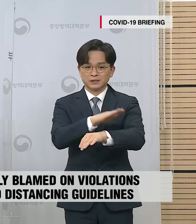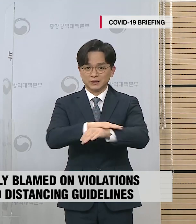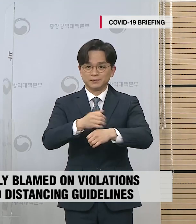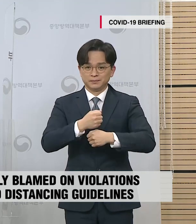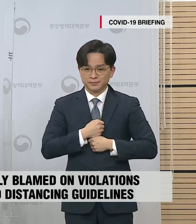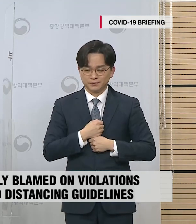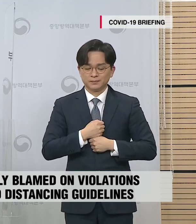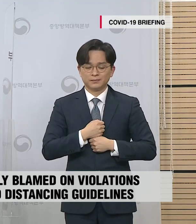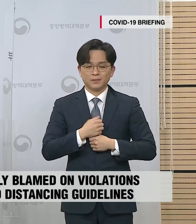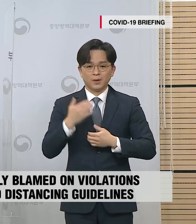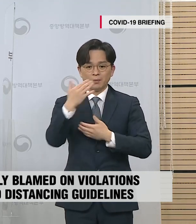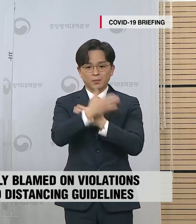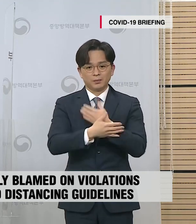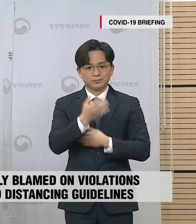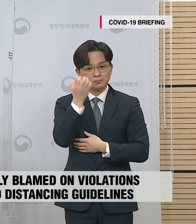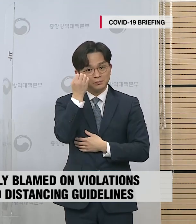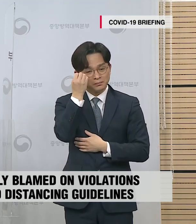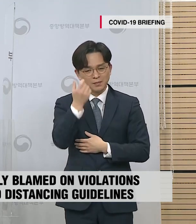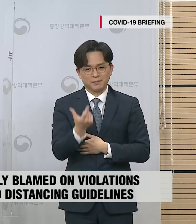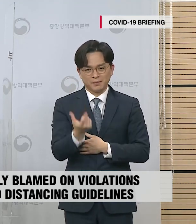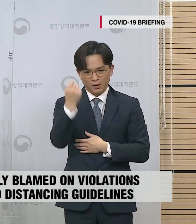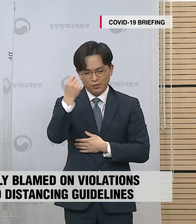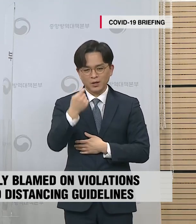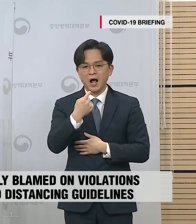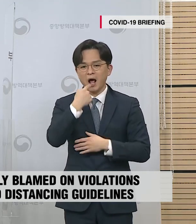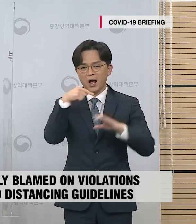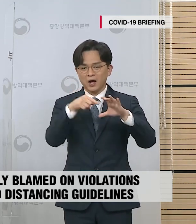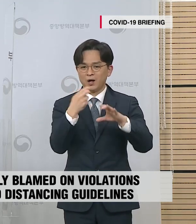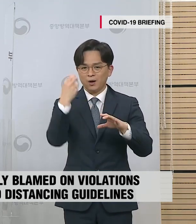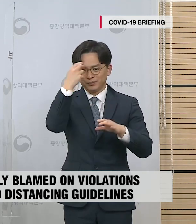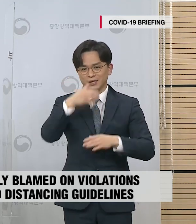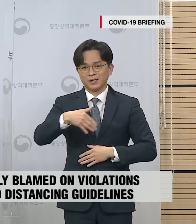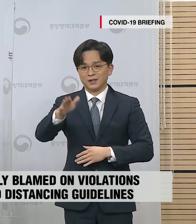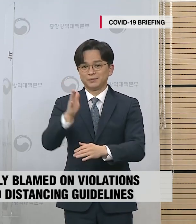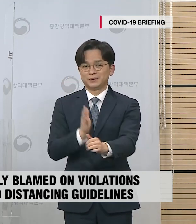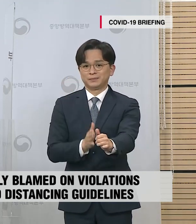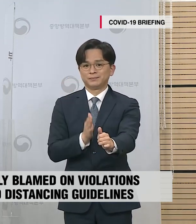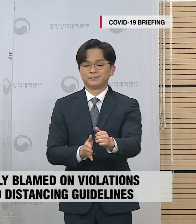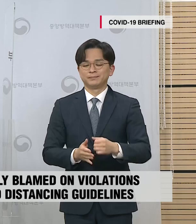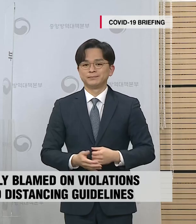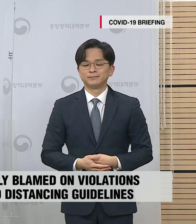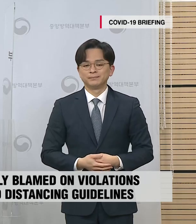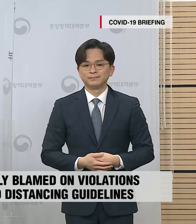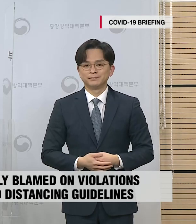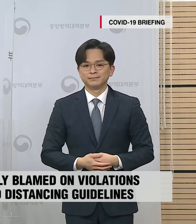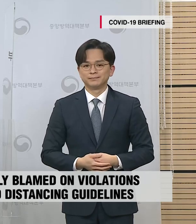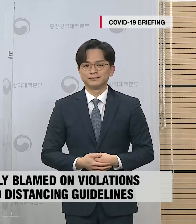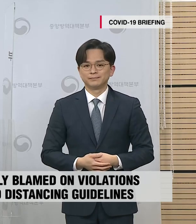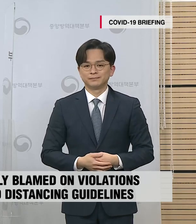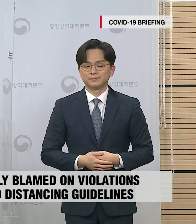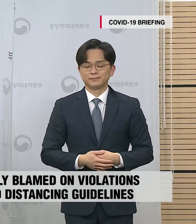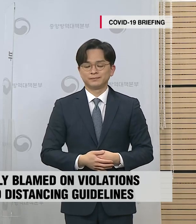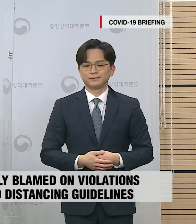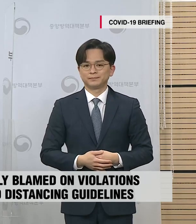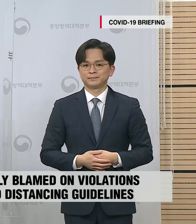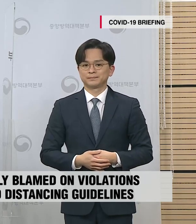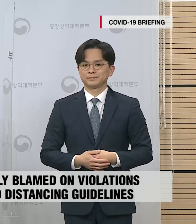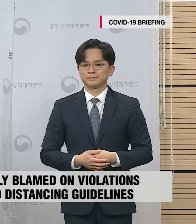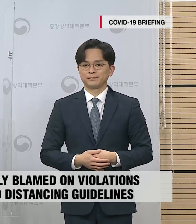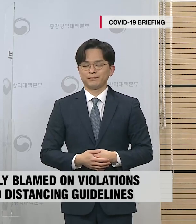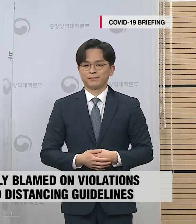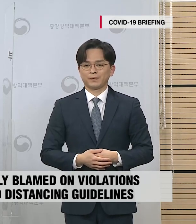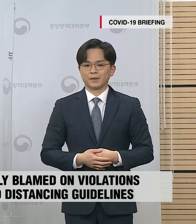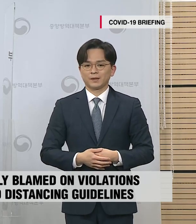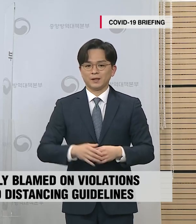measures, including washing of your hands, as well as a face mask wearing. And test yourself if you have any symptoms. And the